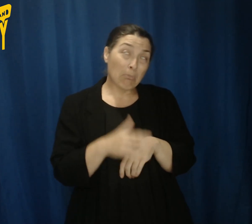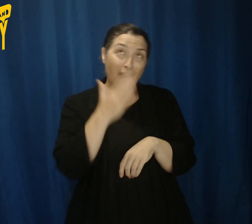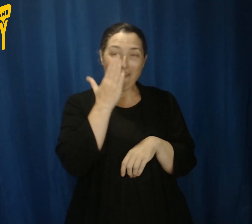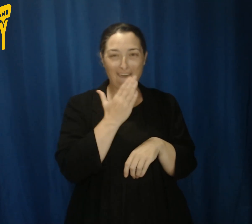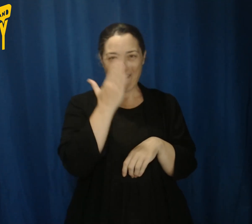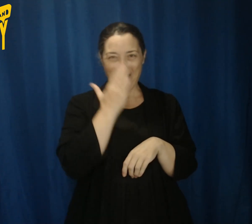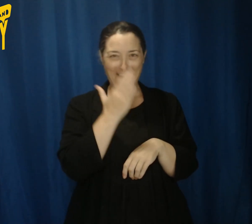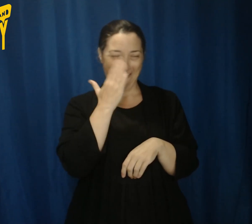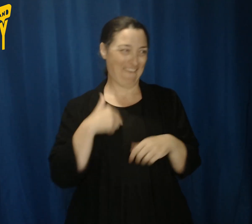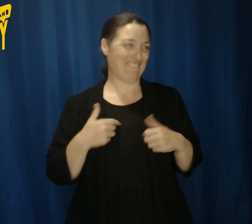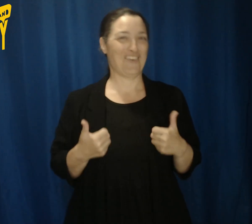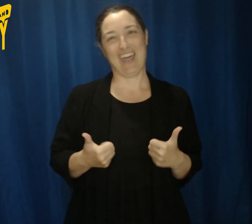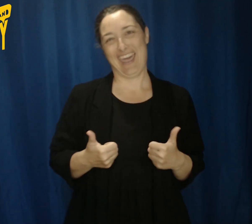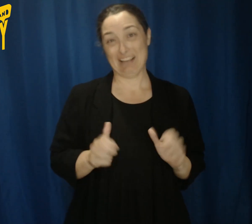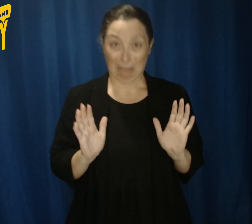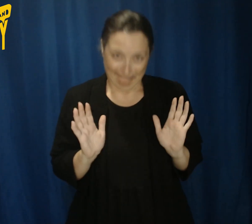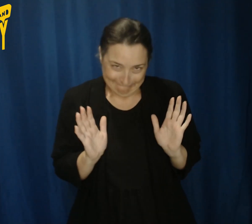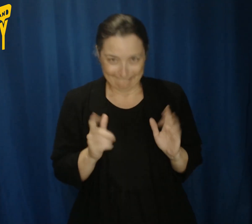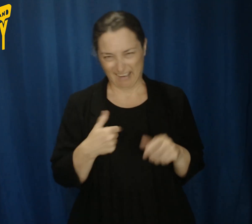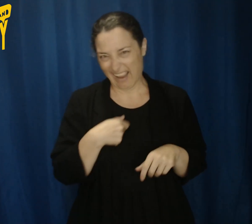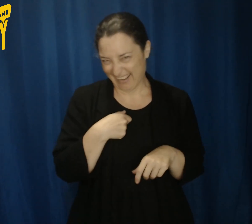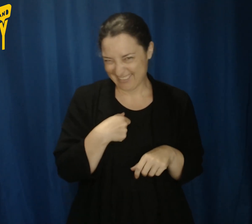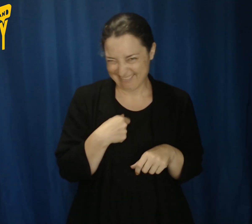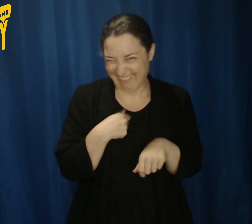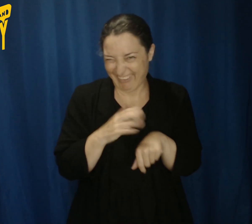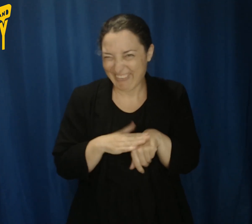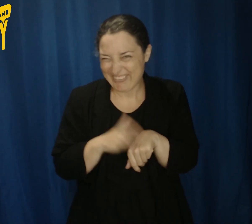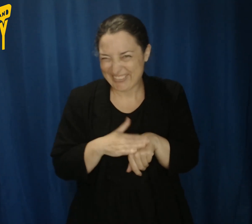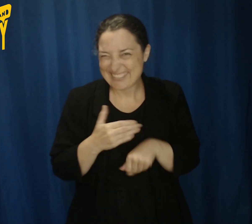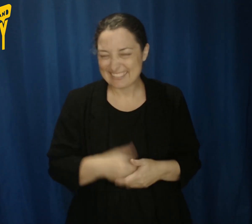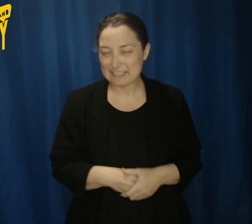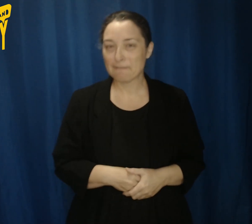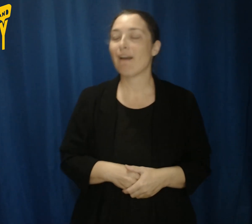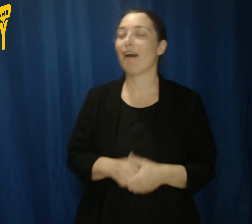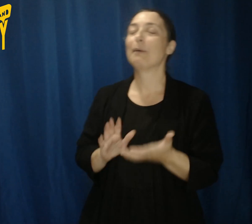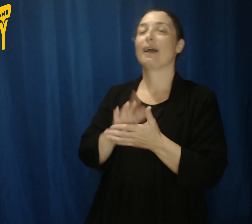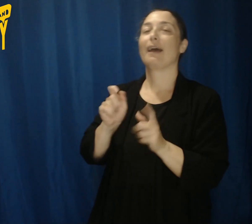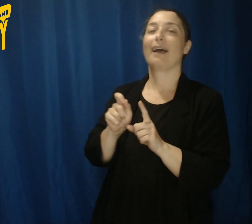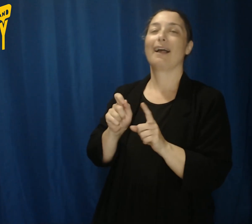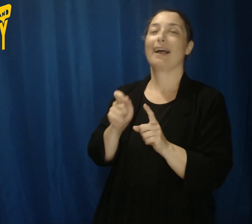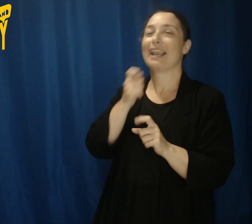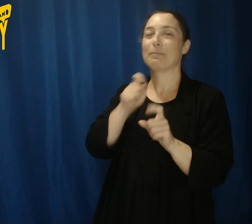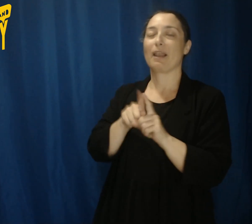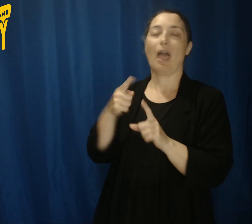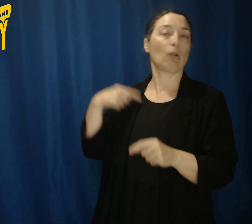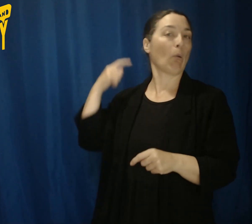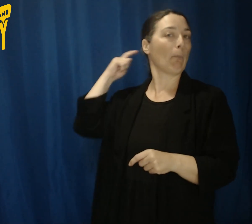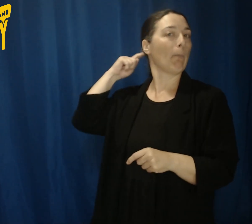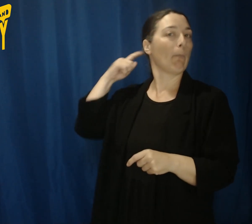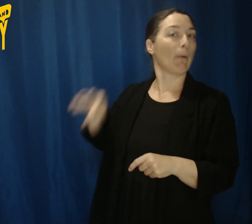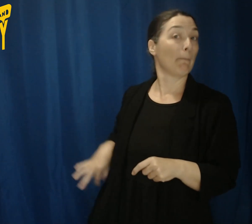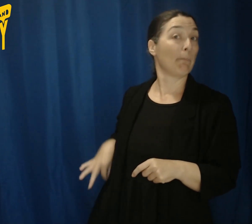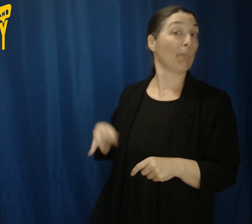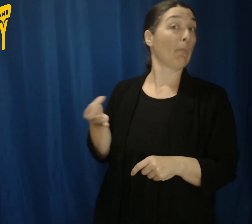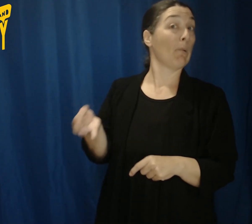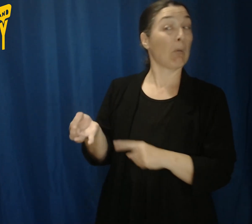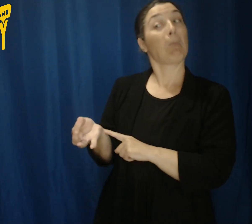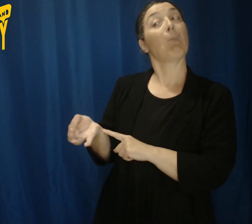I certainly was naughty. It's something you can have in your back pocket that you pull out when you need to. Yeah. Yeah. You've